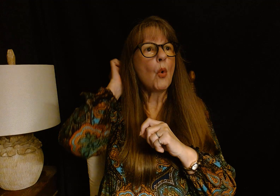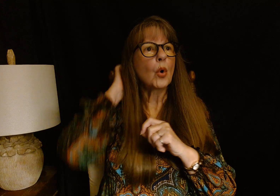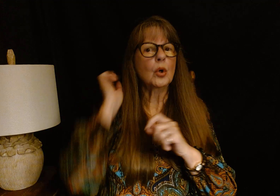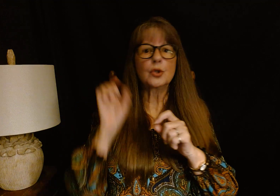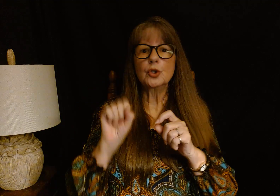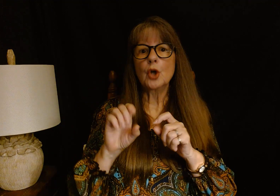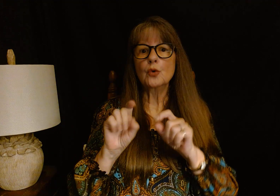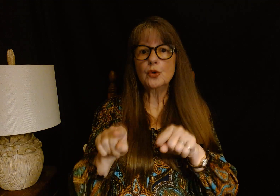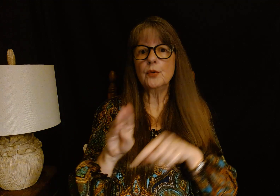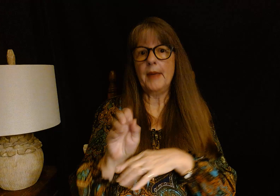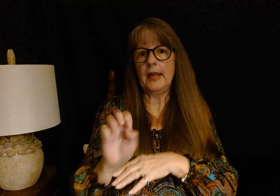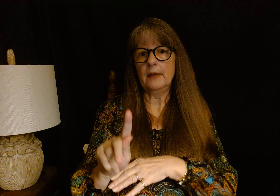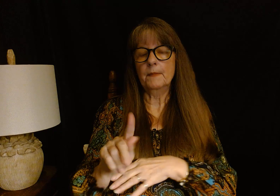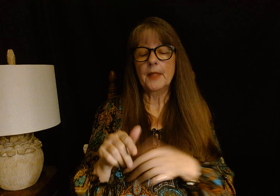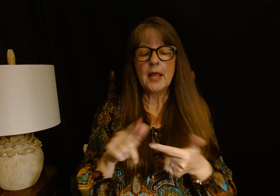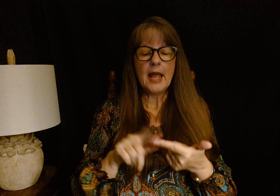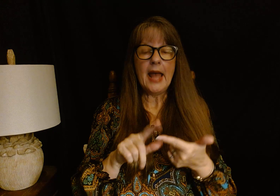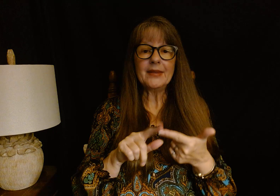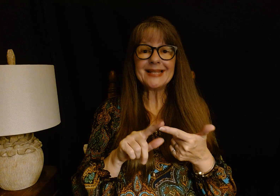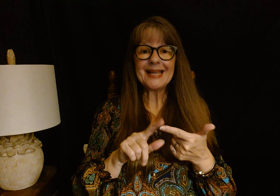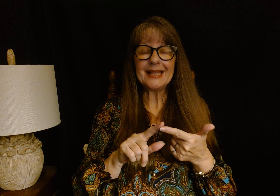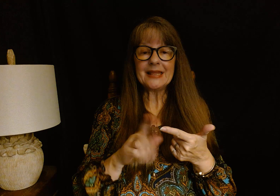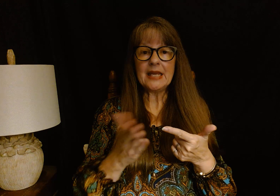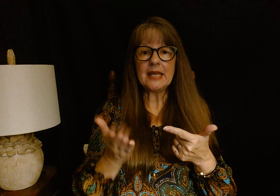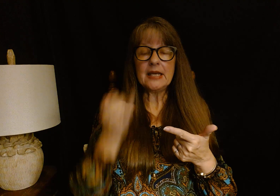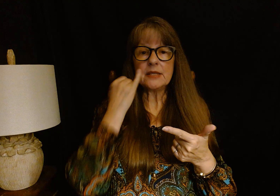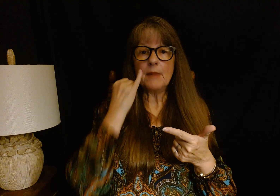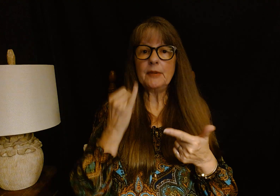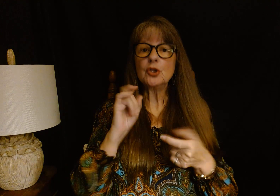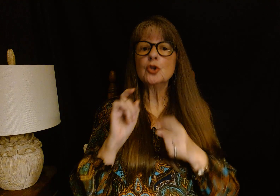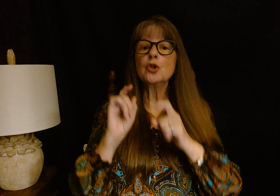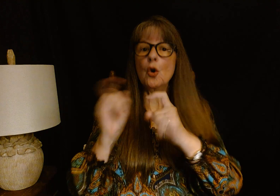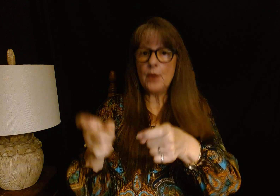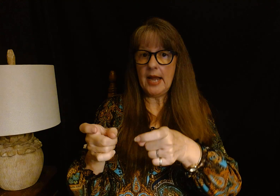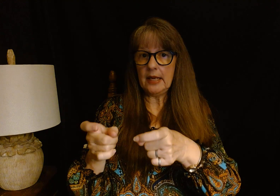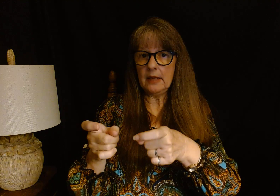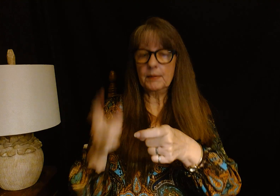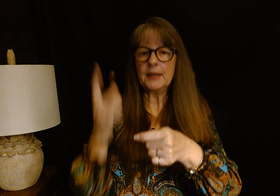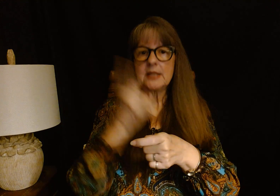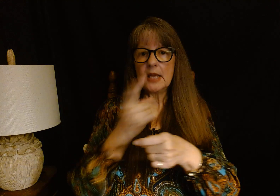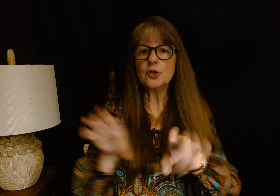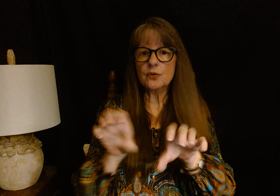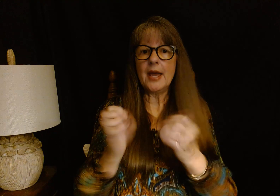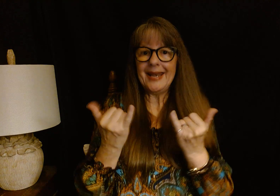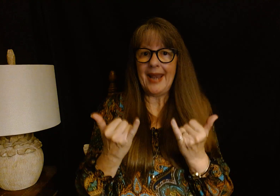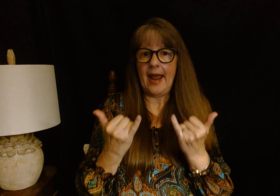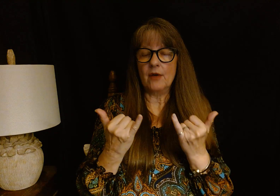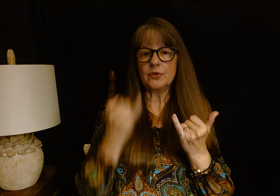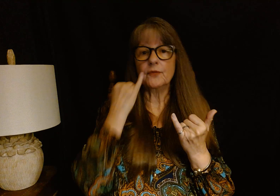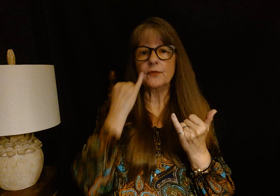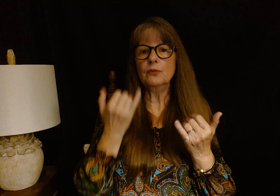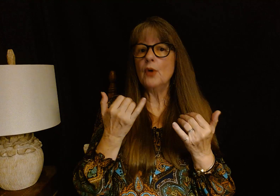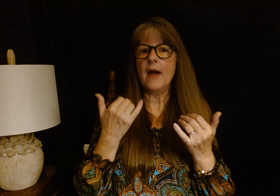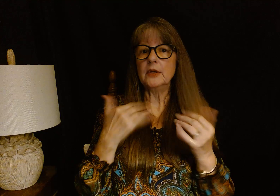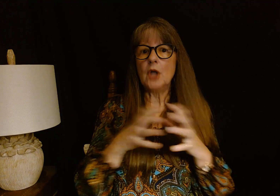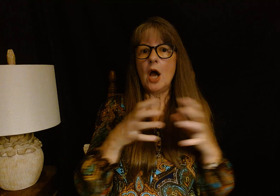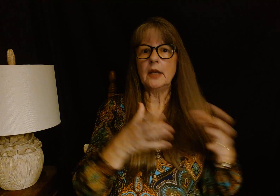or to go to the bank. And the second thing is maybe to donate it, because they can do that now. So if you have a lot, like